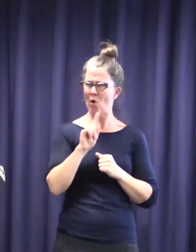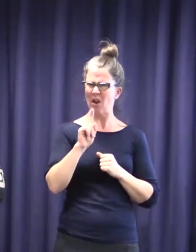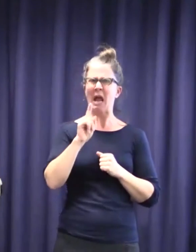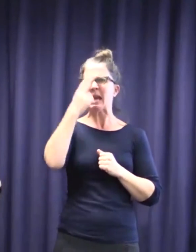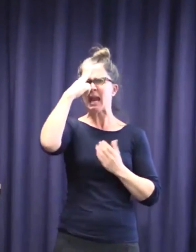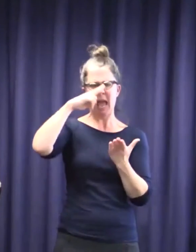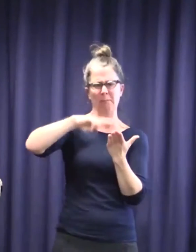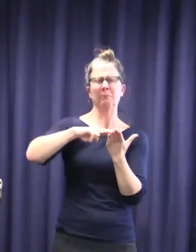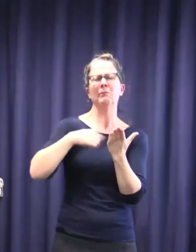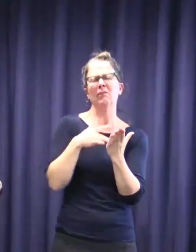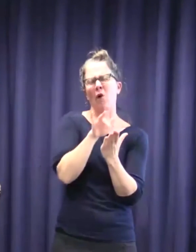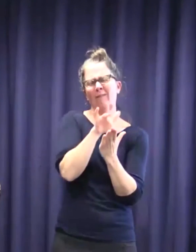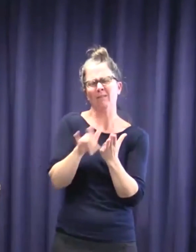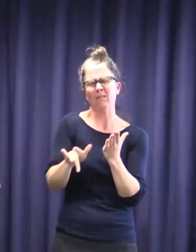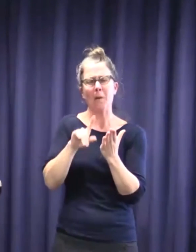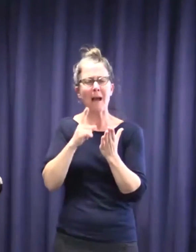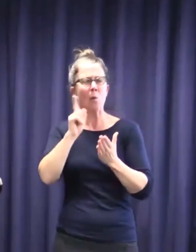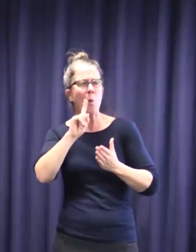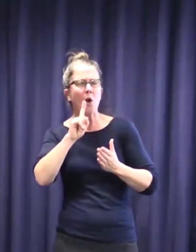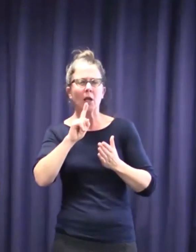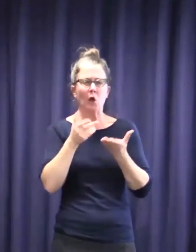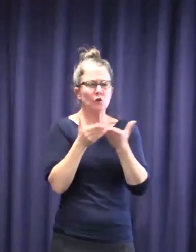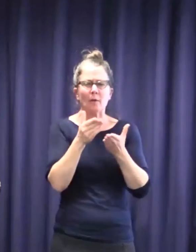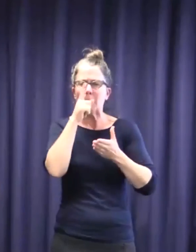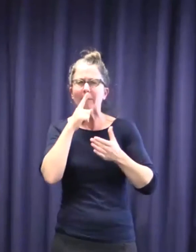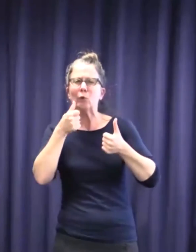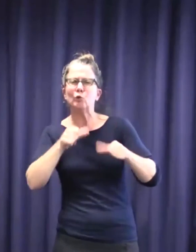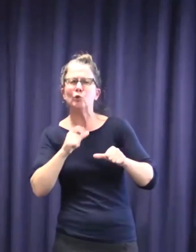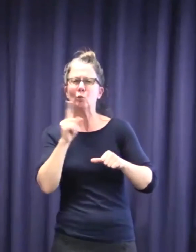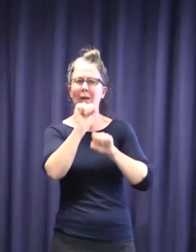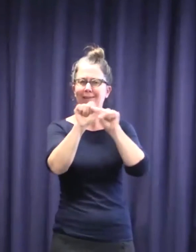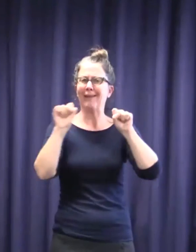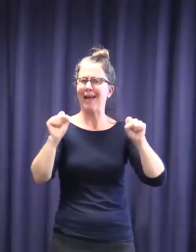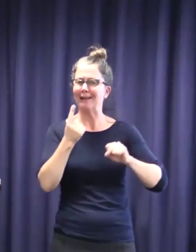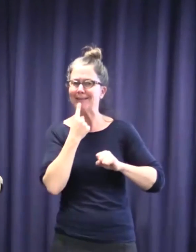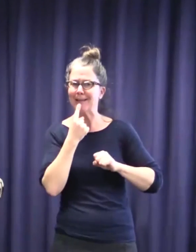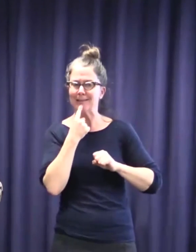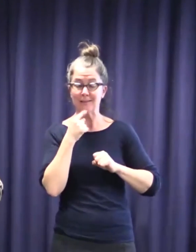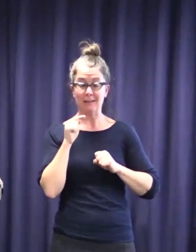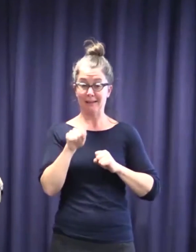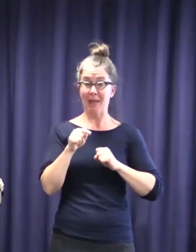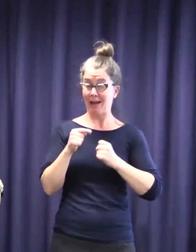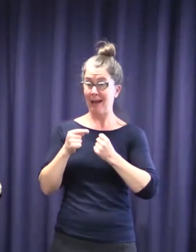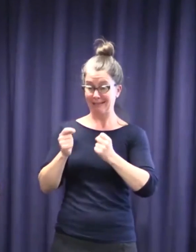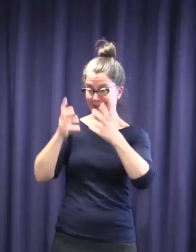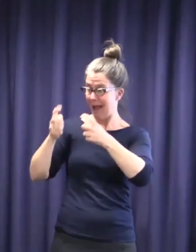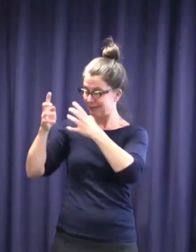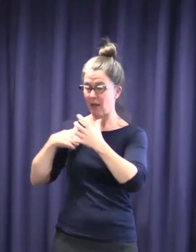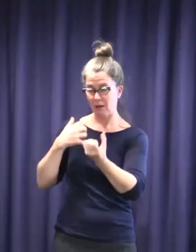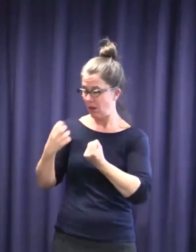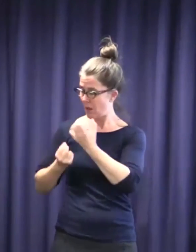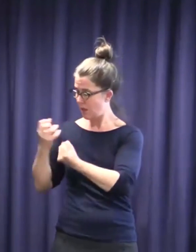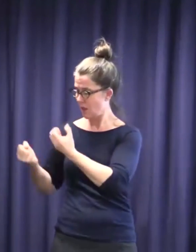specialisation, what medical specialisation people are utilising. So we have a lot of data, and that data was used. And when I spoke